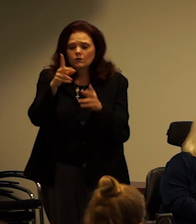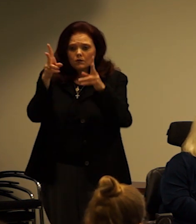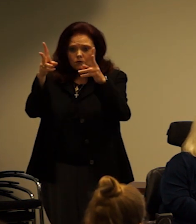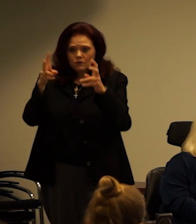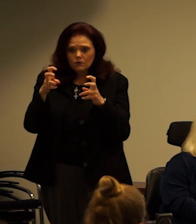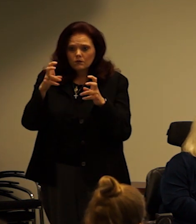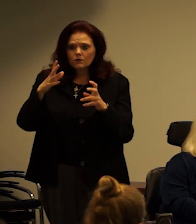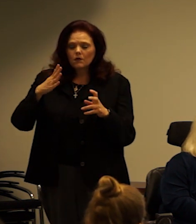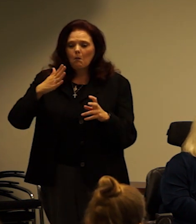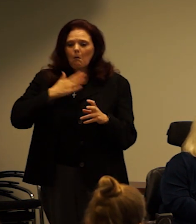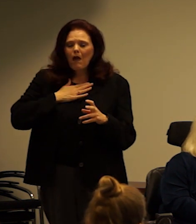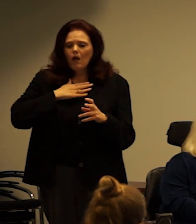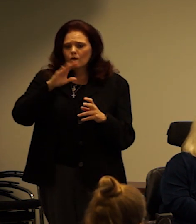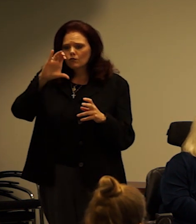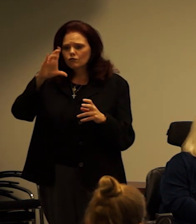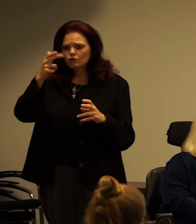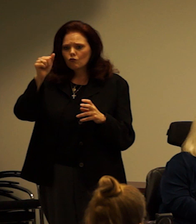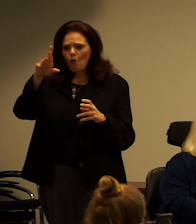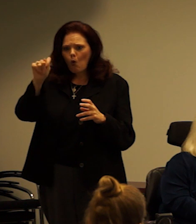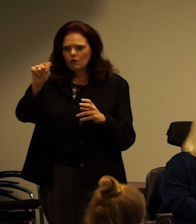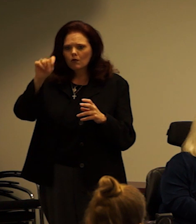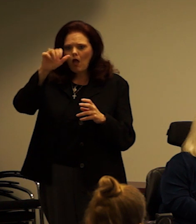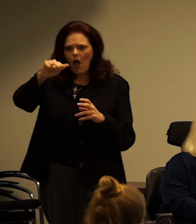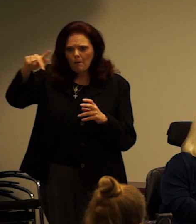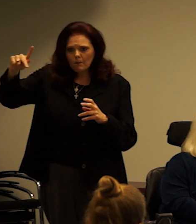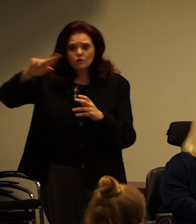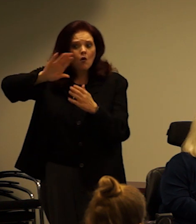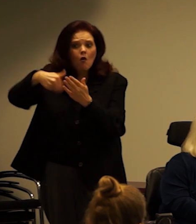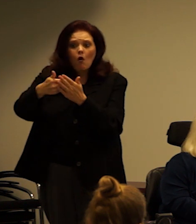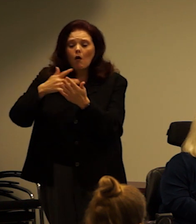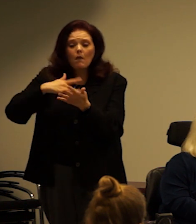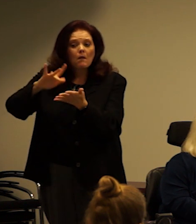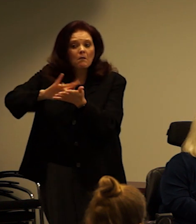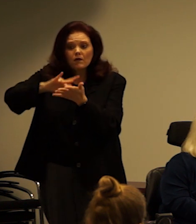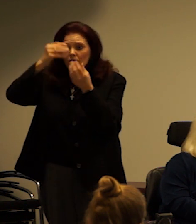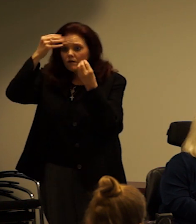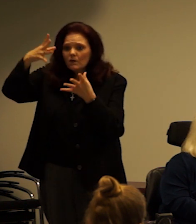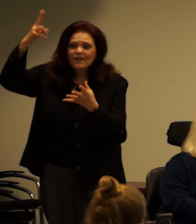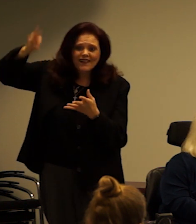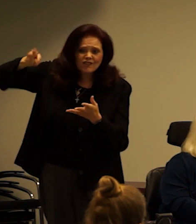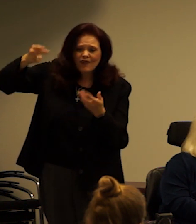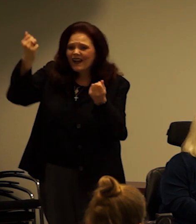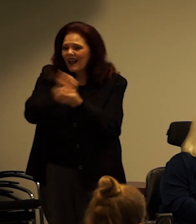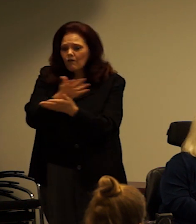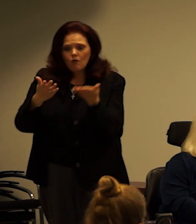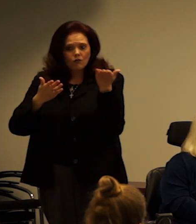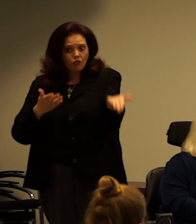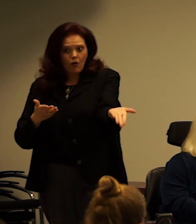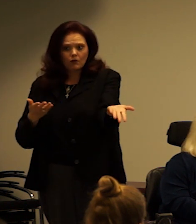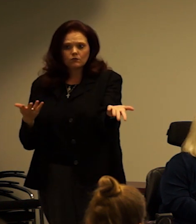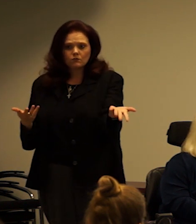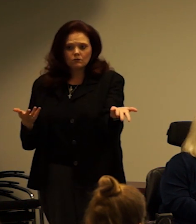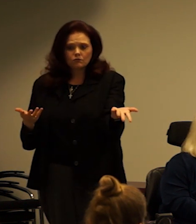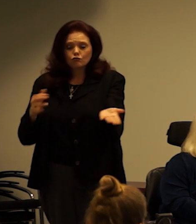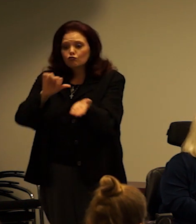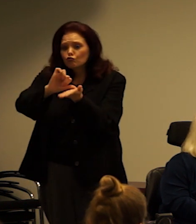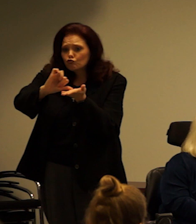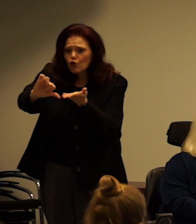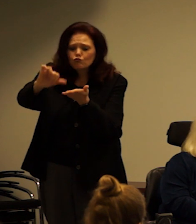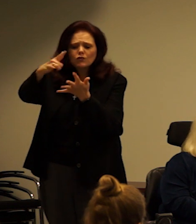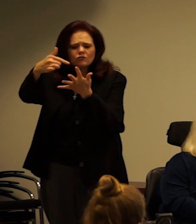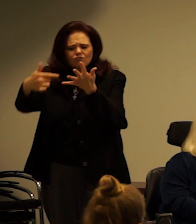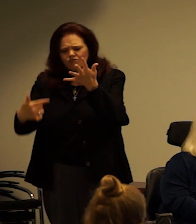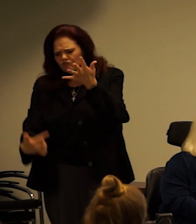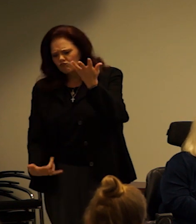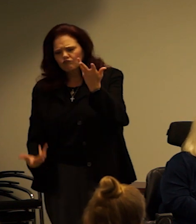download the My Chart app. So all my medical history is there. Oh, wow. Okay. That's